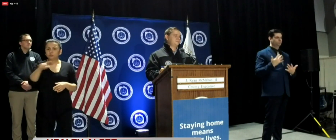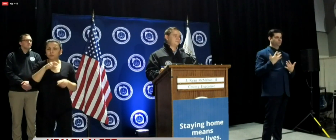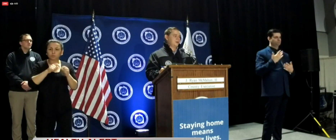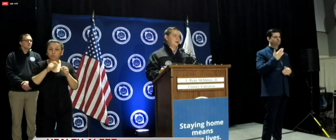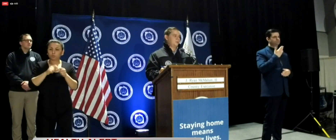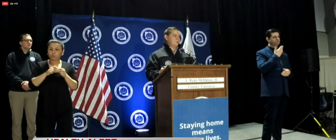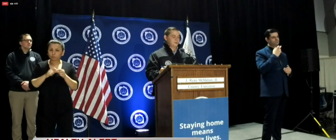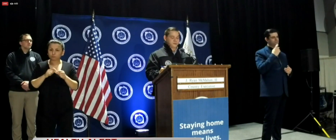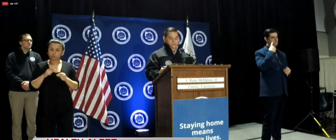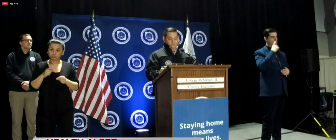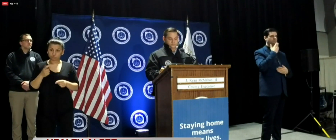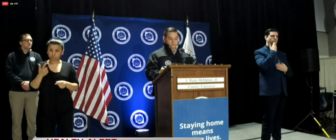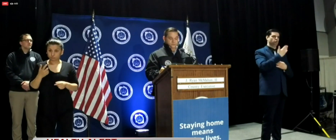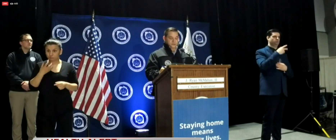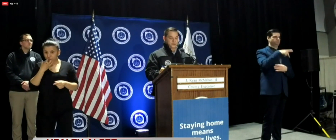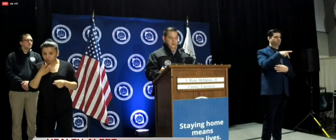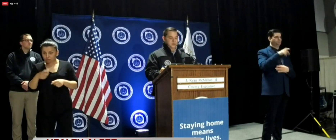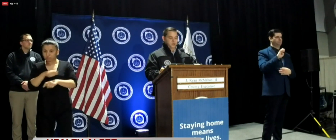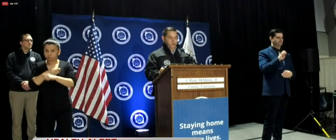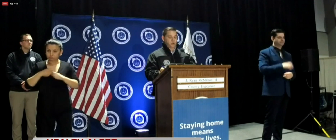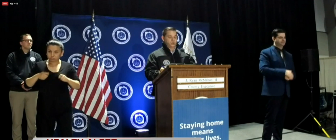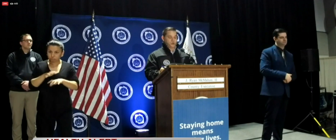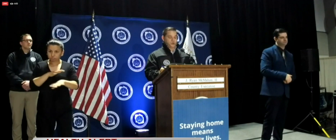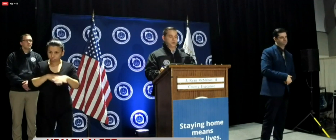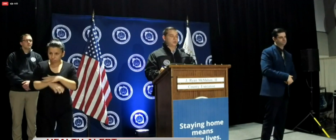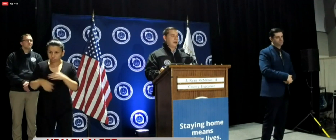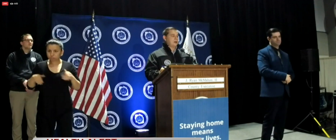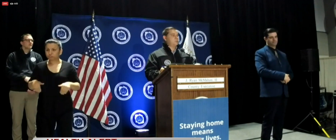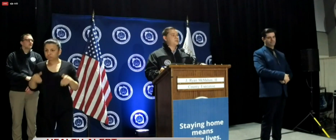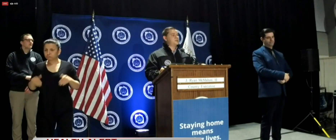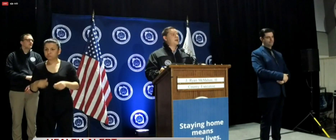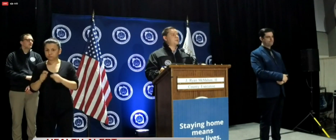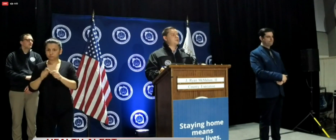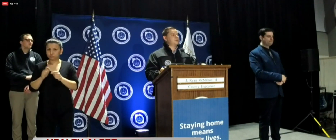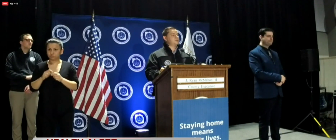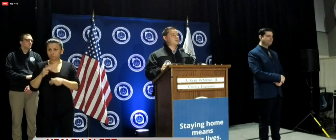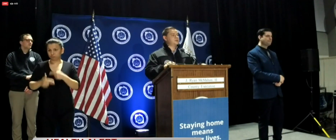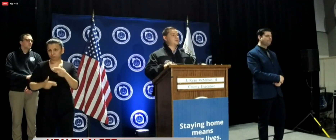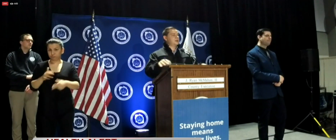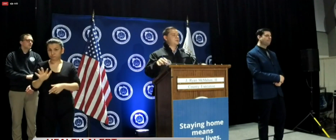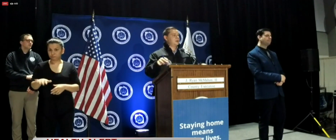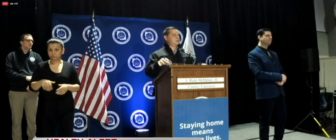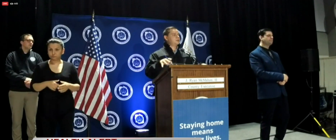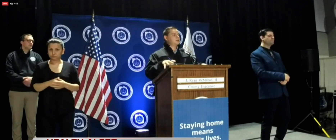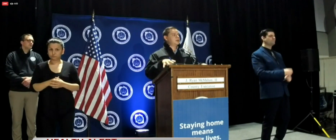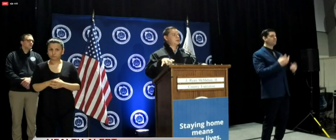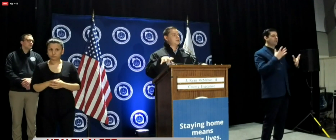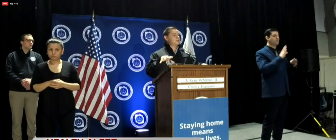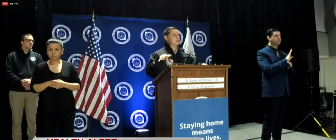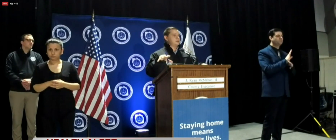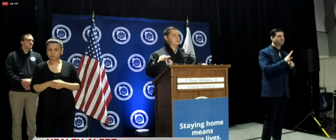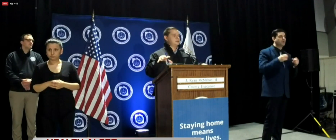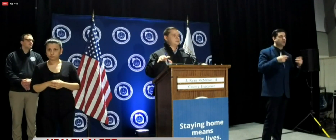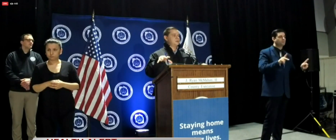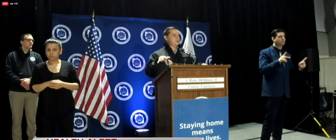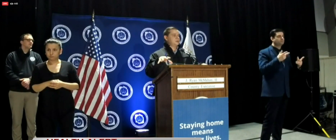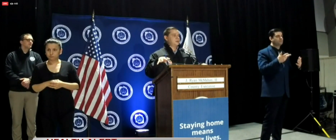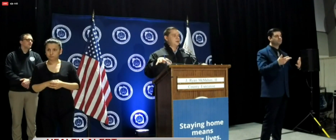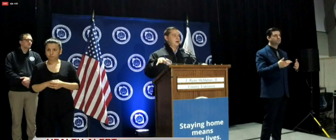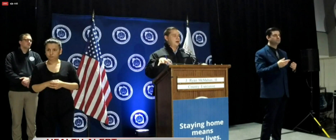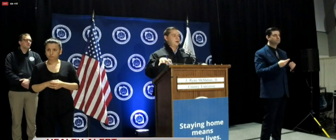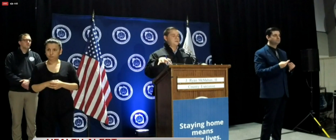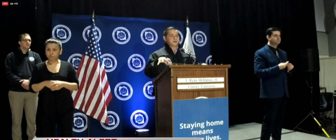it, which it shows you there's a lot of business opportunities when this is said and done in this